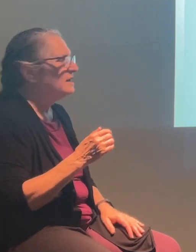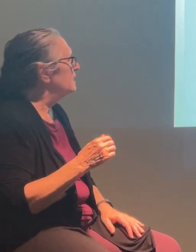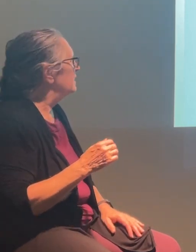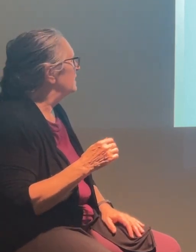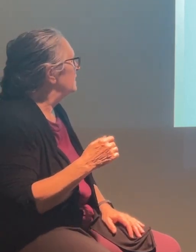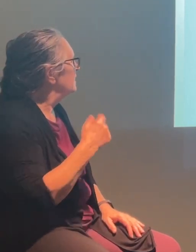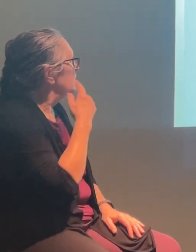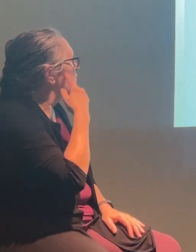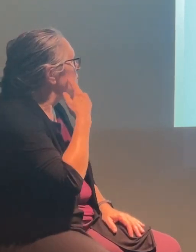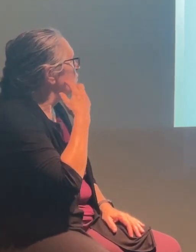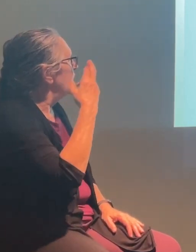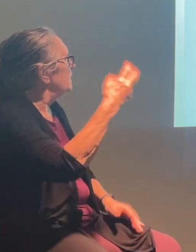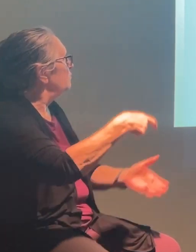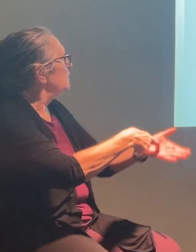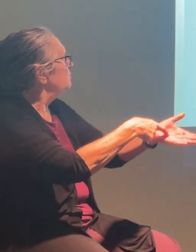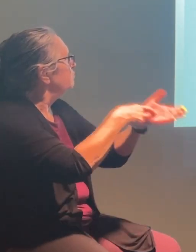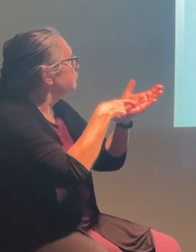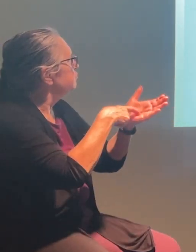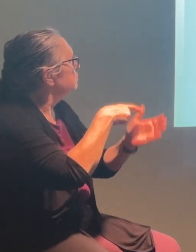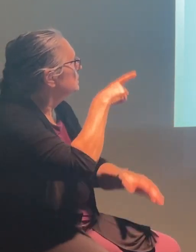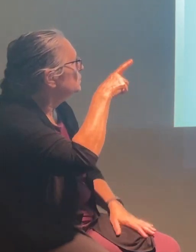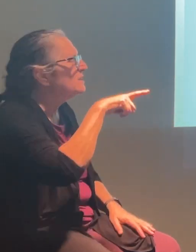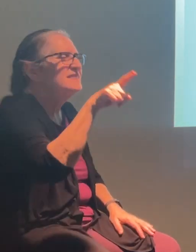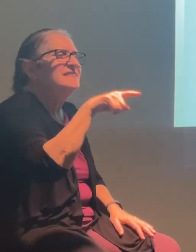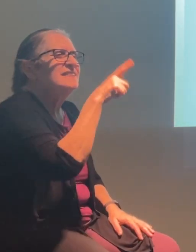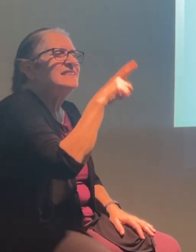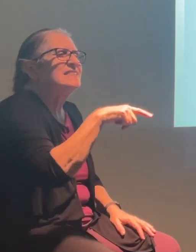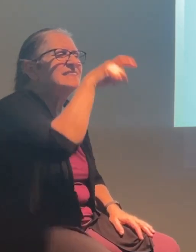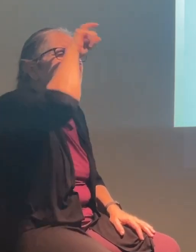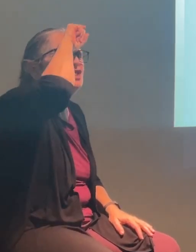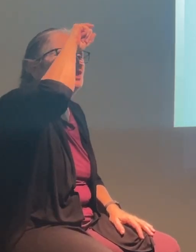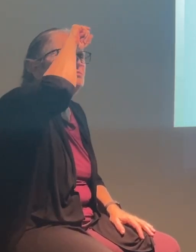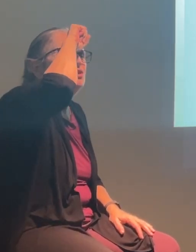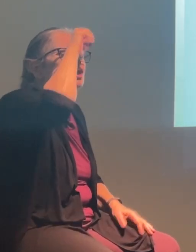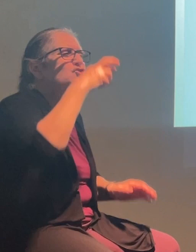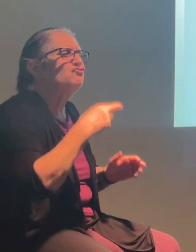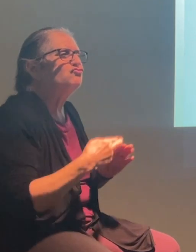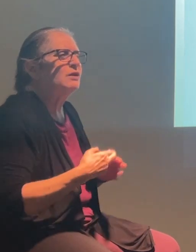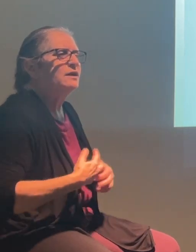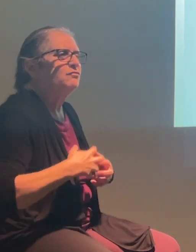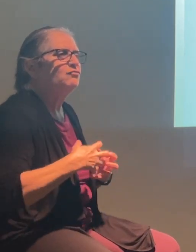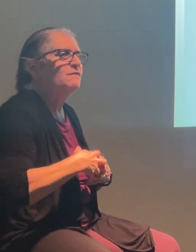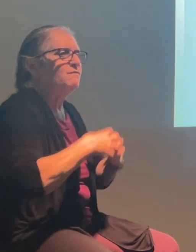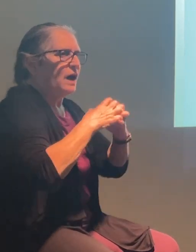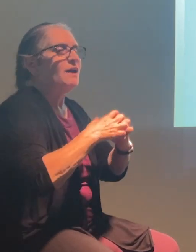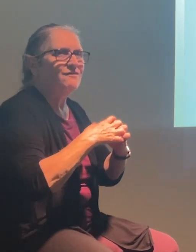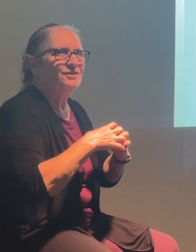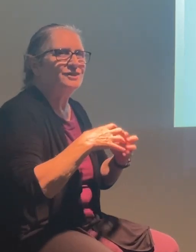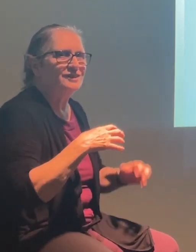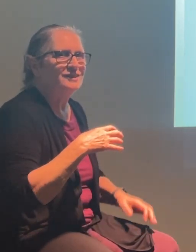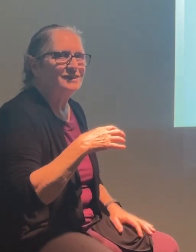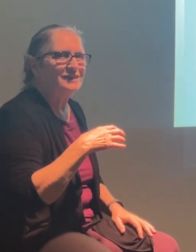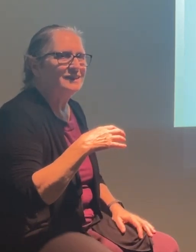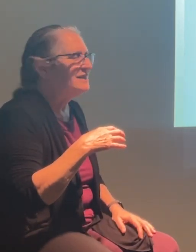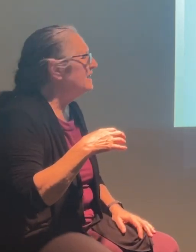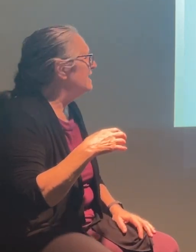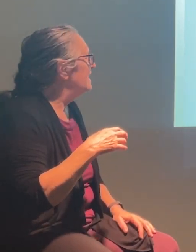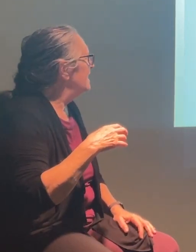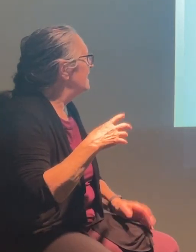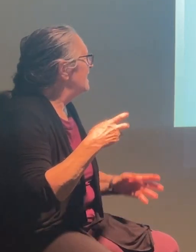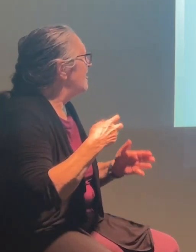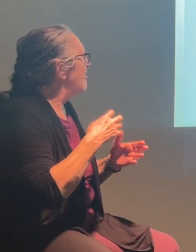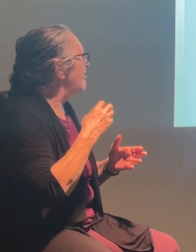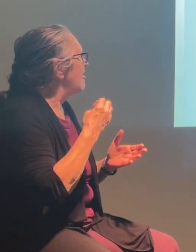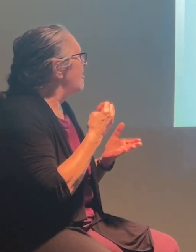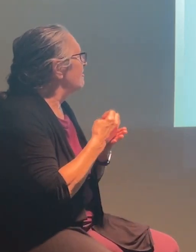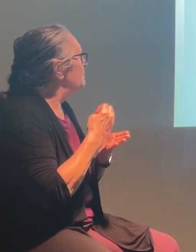on having this is because this little Egyptian revival element, you can see is being played